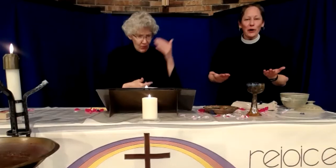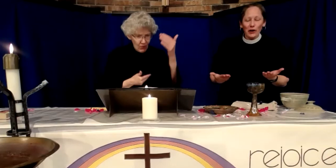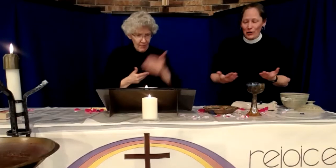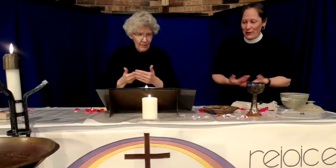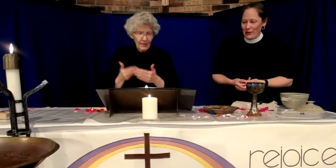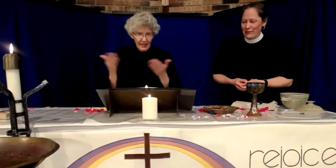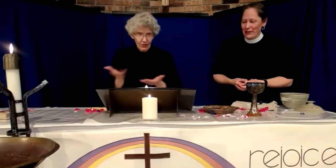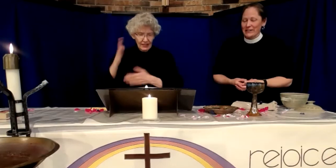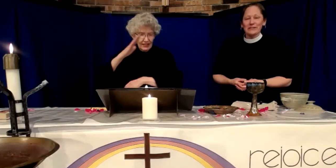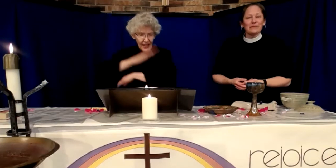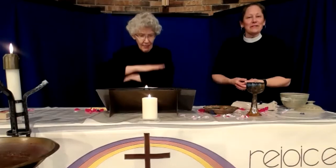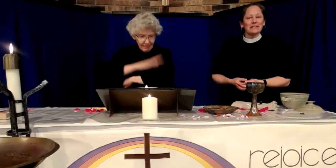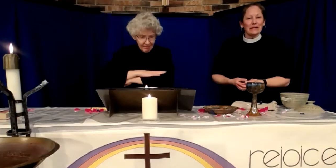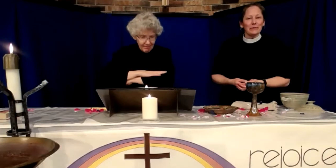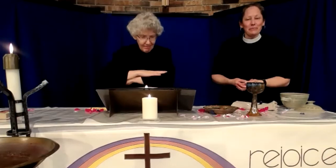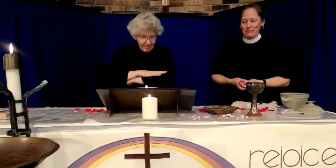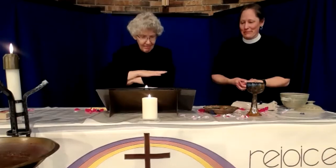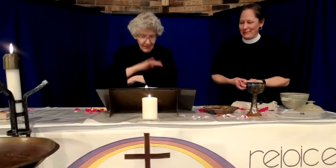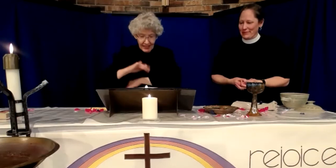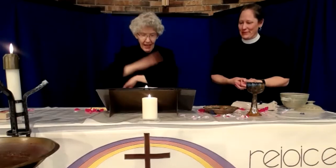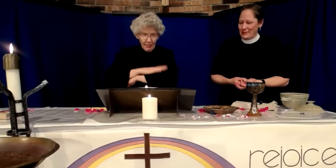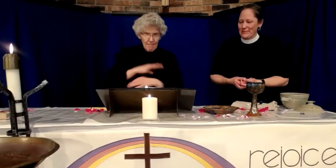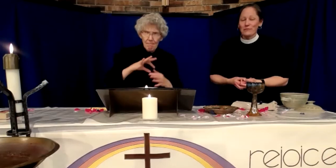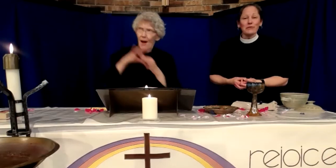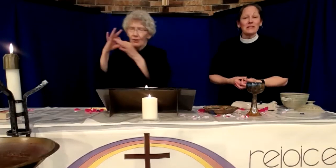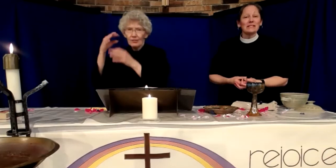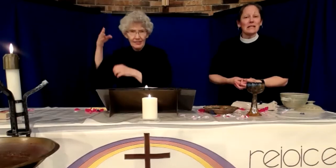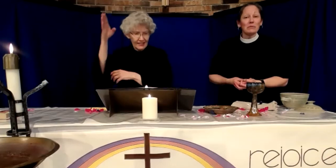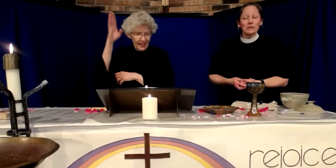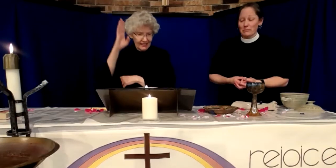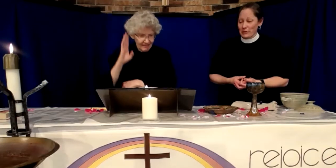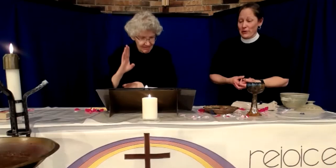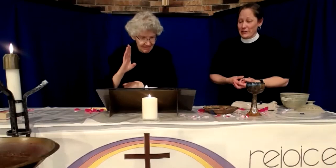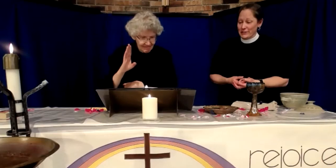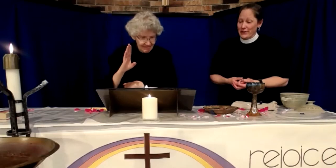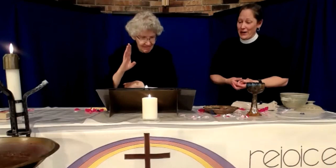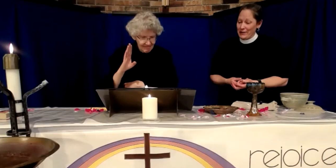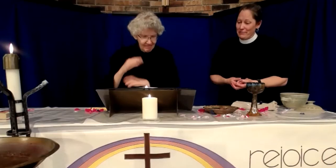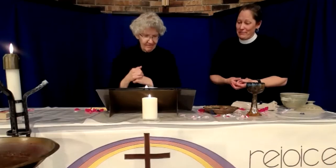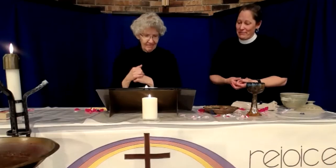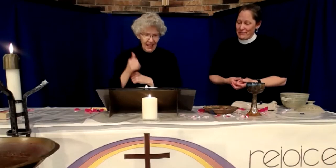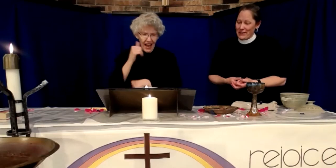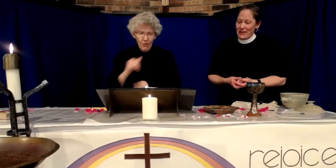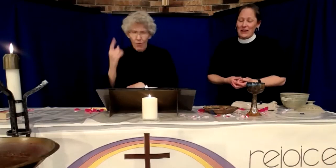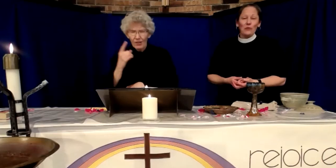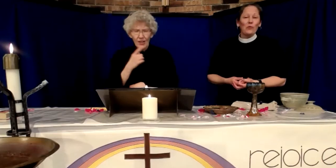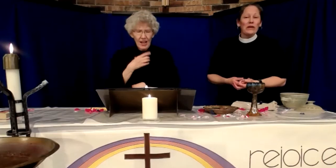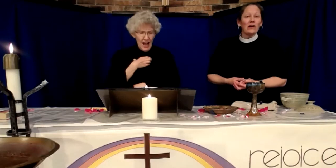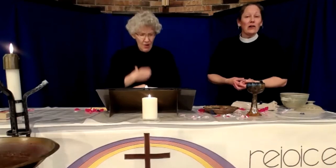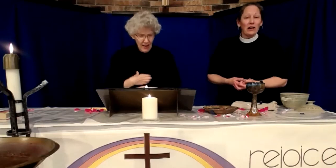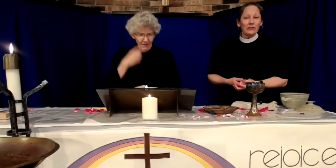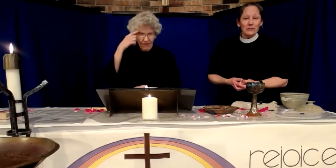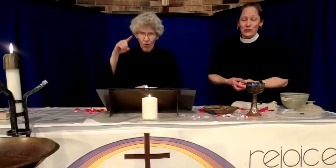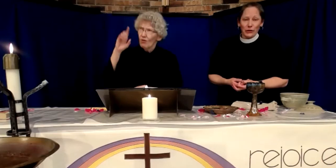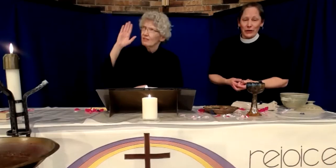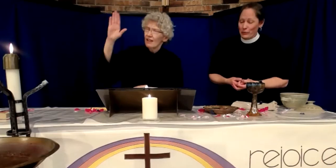You all are invited to this table. This table belongs to God. We